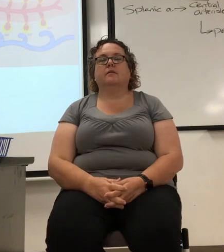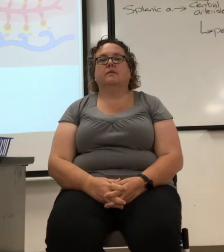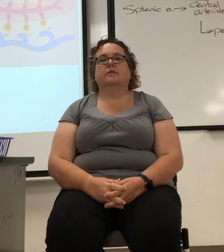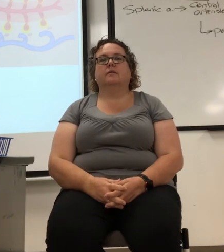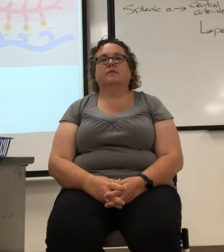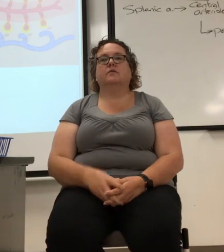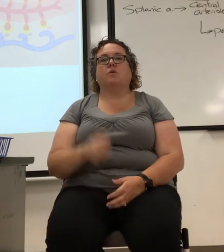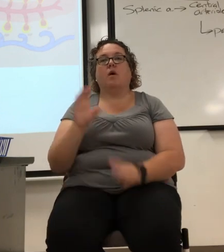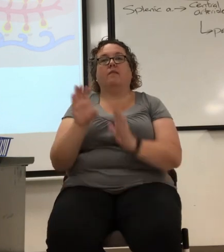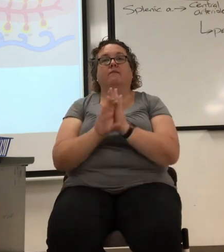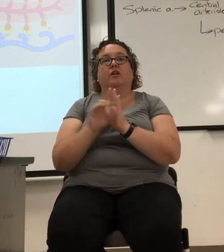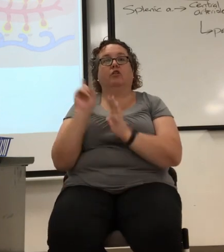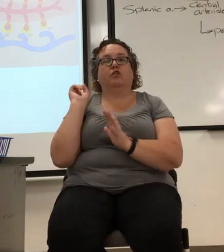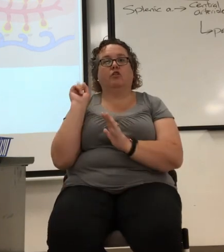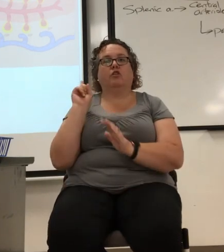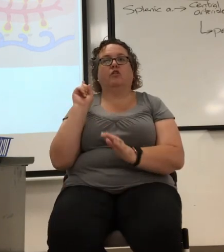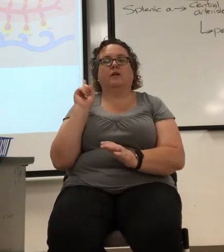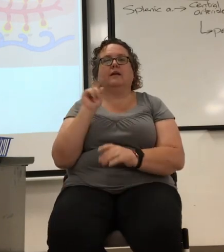So on the figure, it's